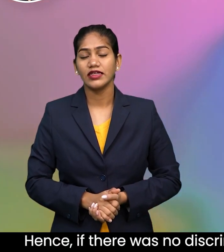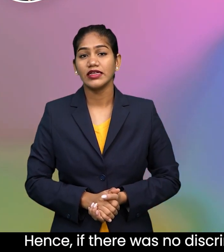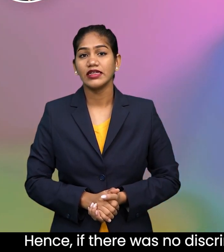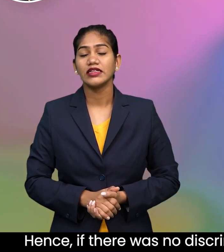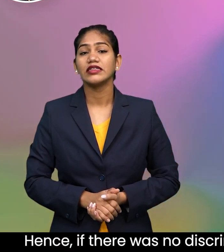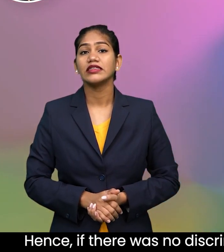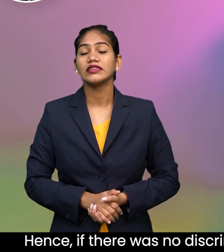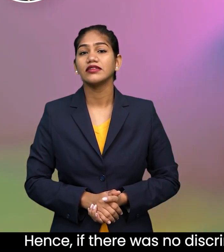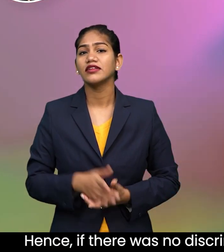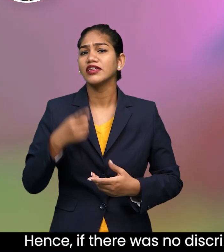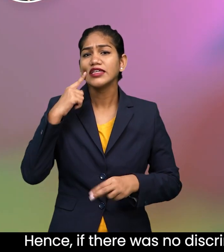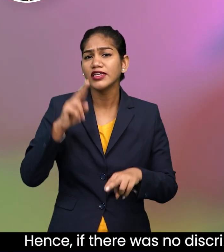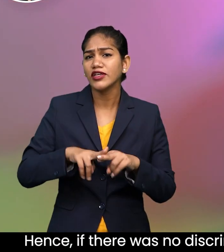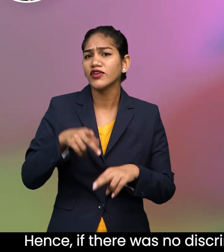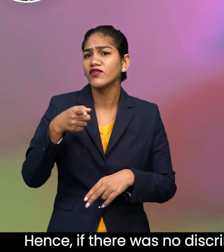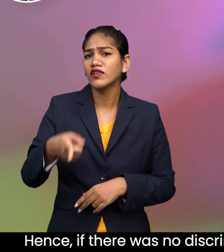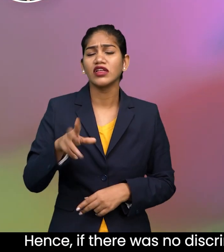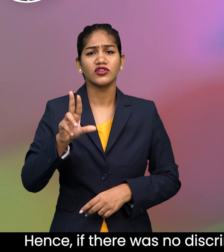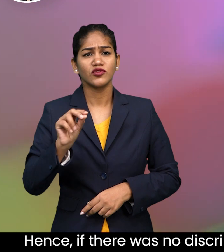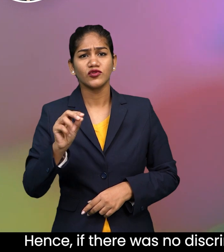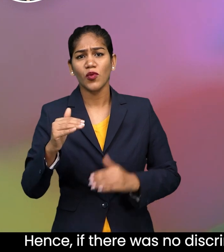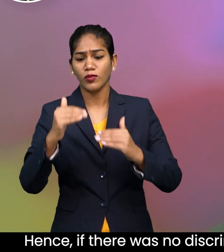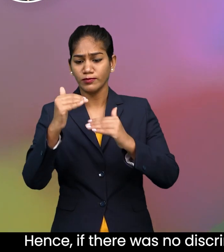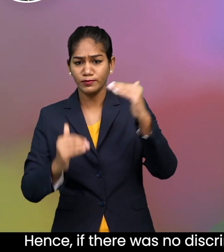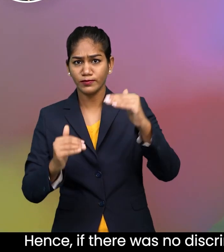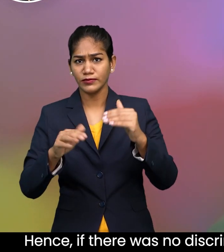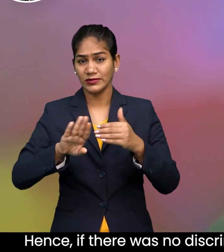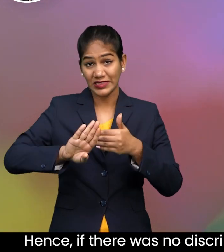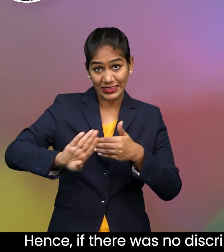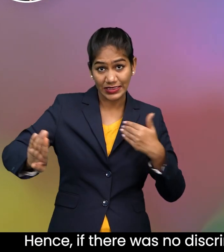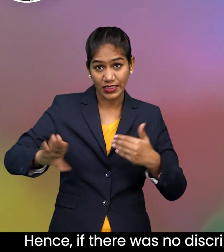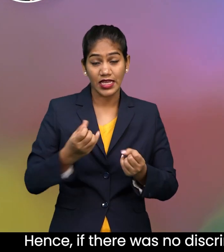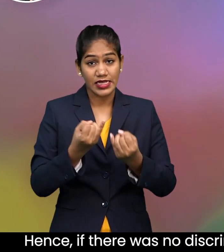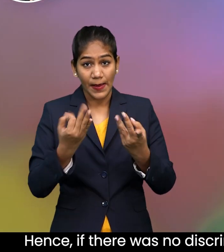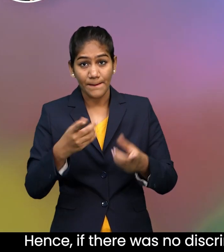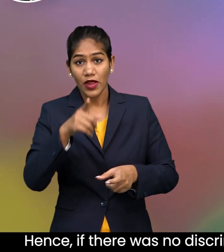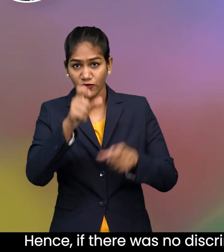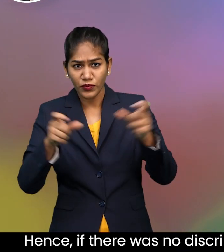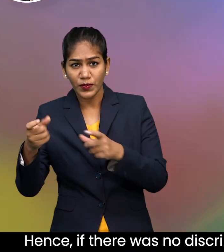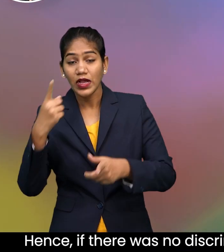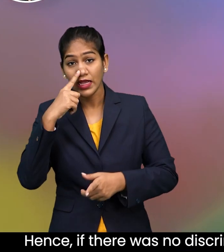Hence, if there was no discrimination, the number of girls should be higher